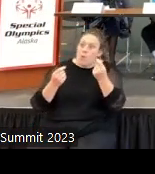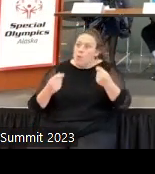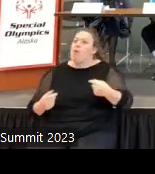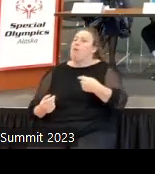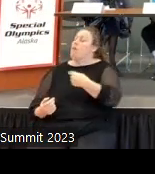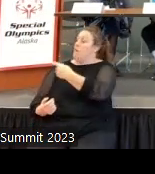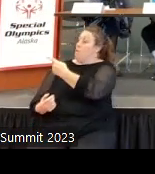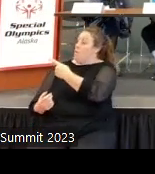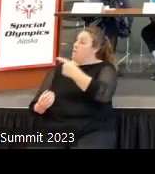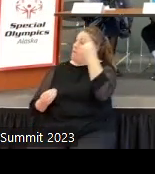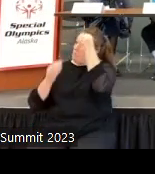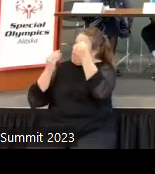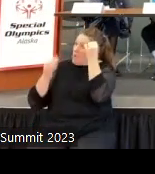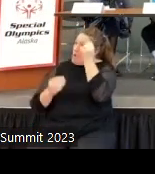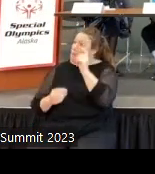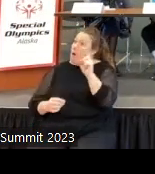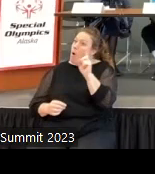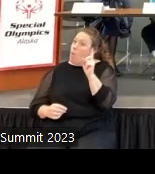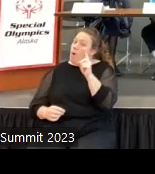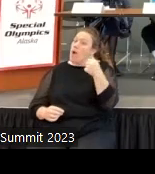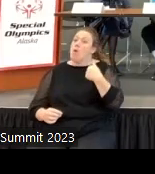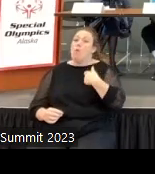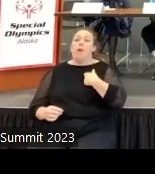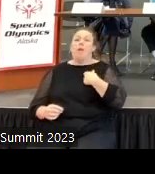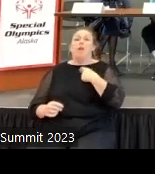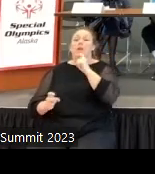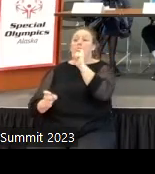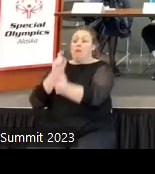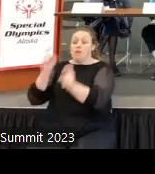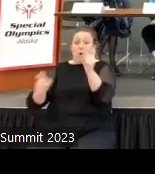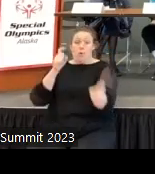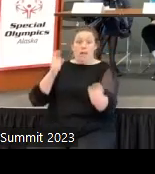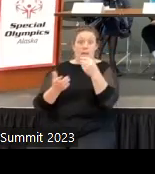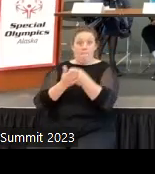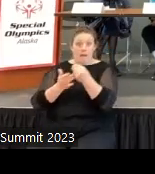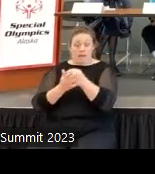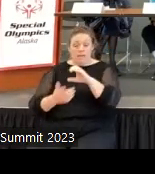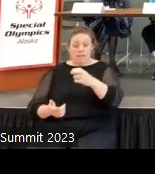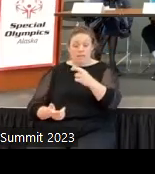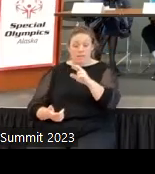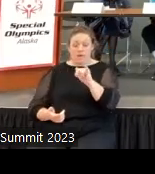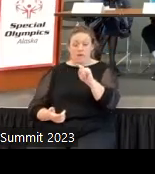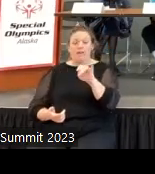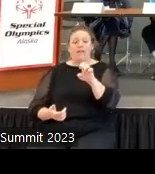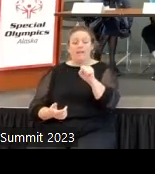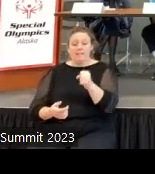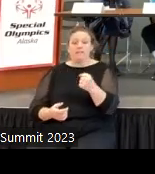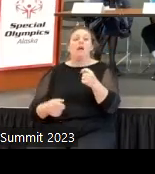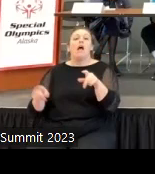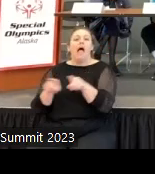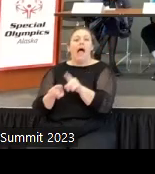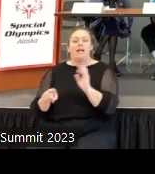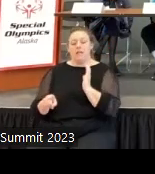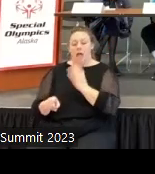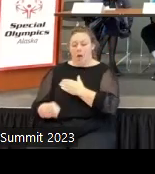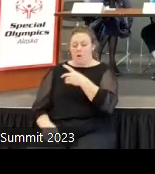to as our portfolio. And so every year or so, we evaluate our portfolio and see,